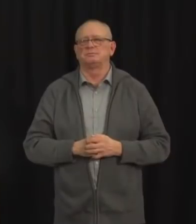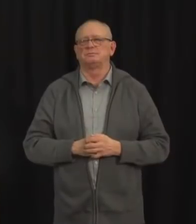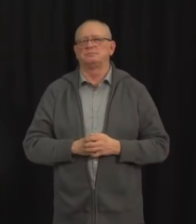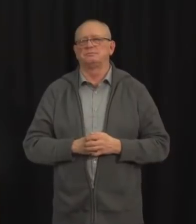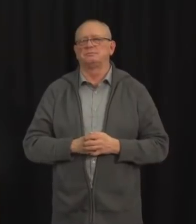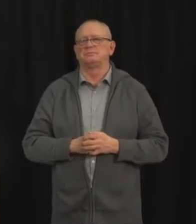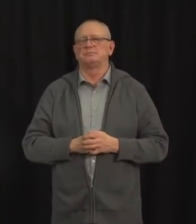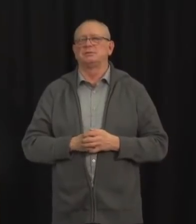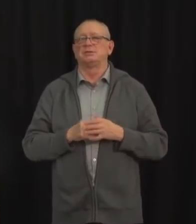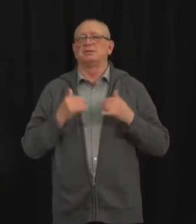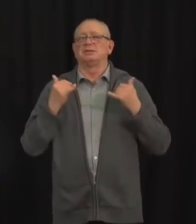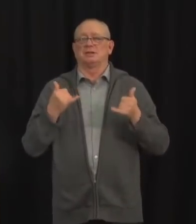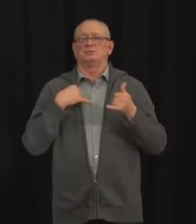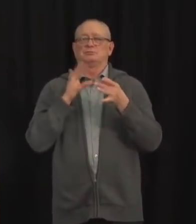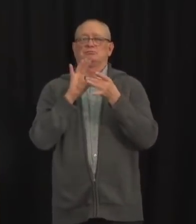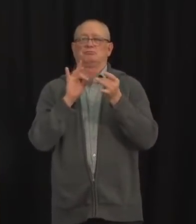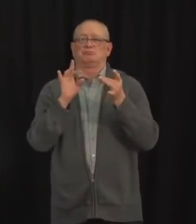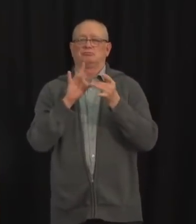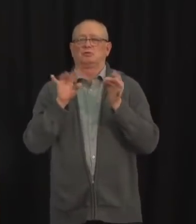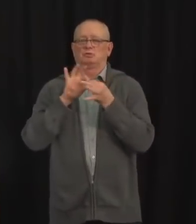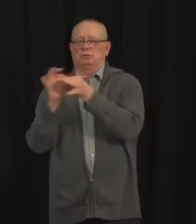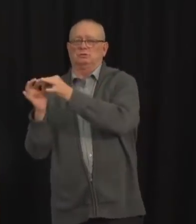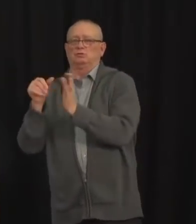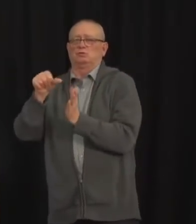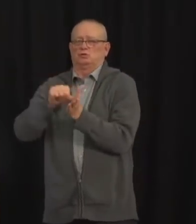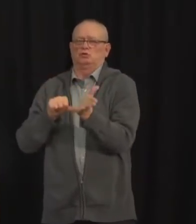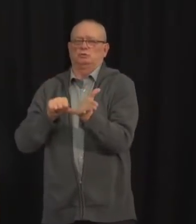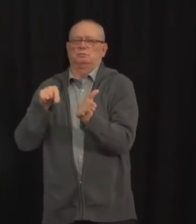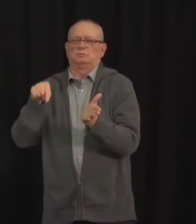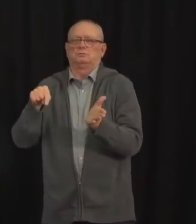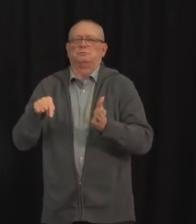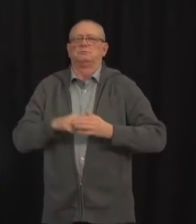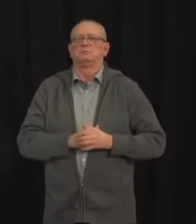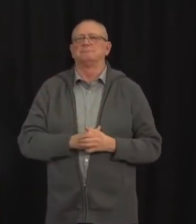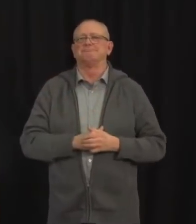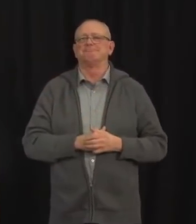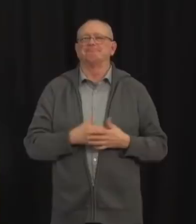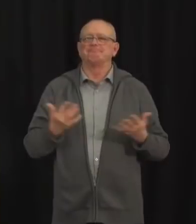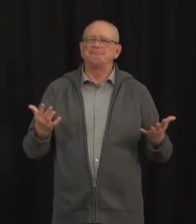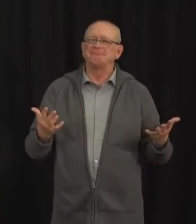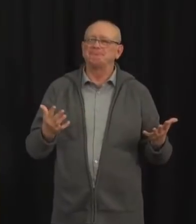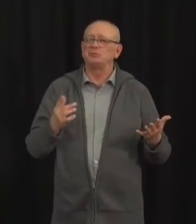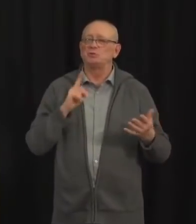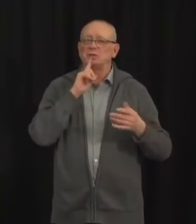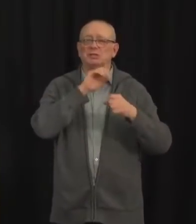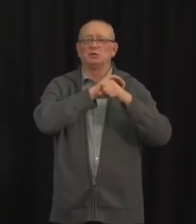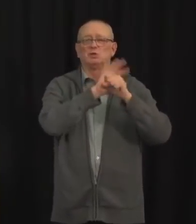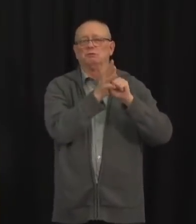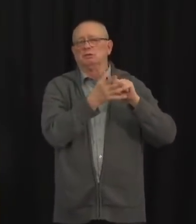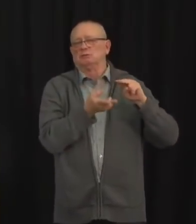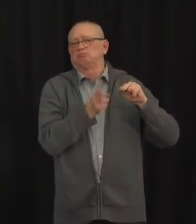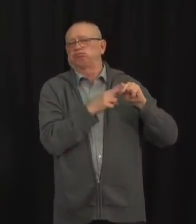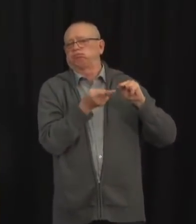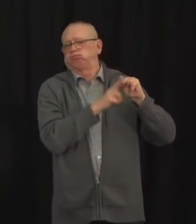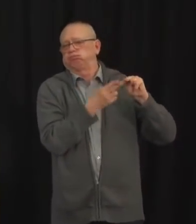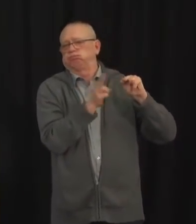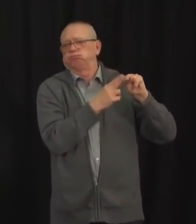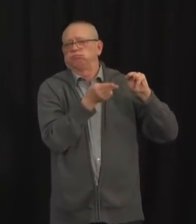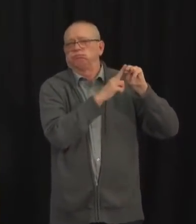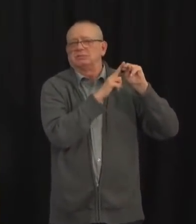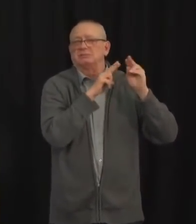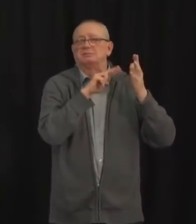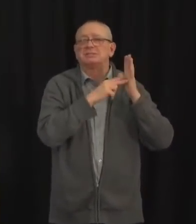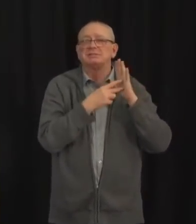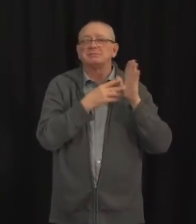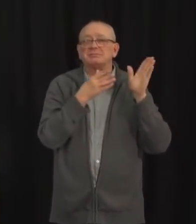COVID-19 is impacting our health system, and AHS is putting additional surge measures in place in the Edmonton zone. These additional